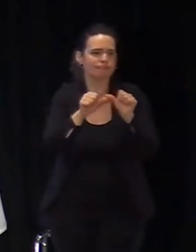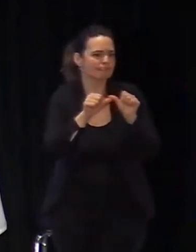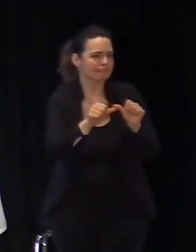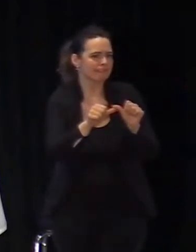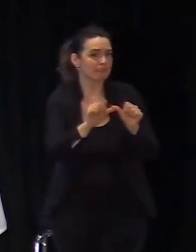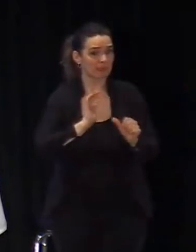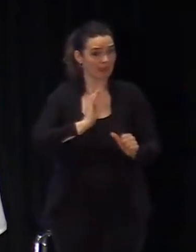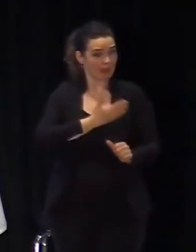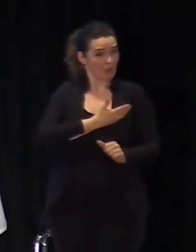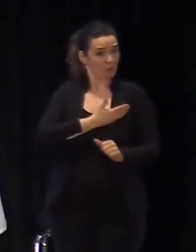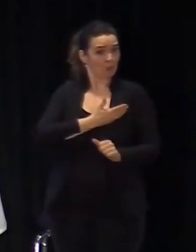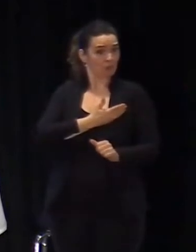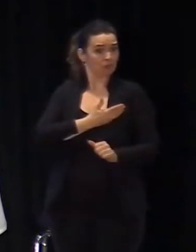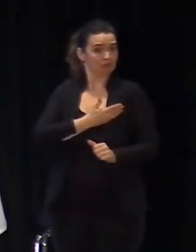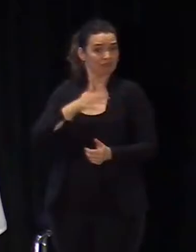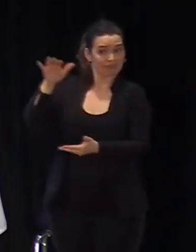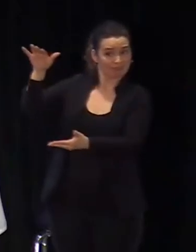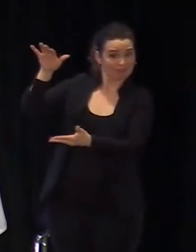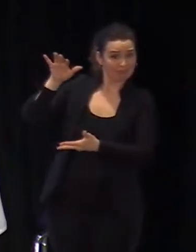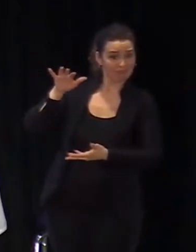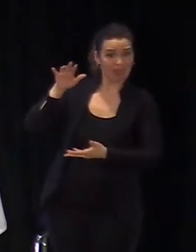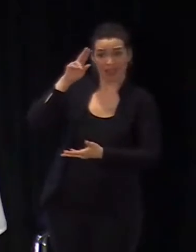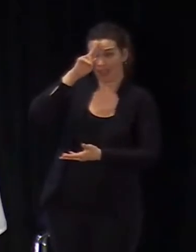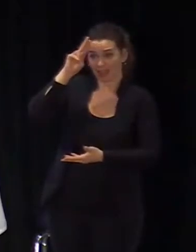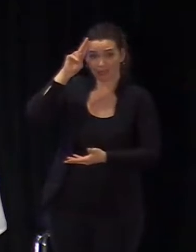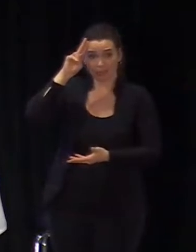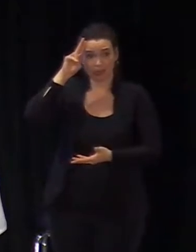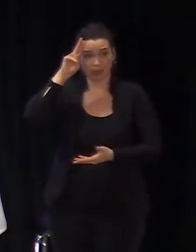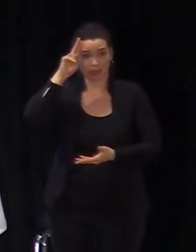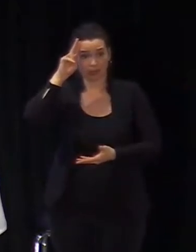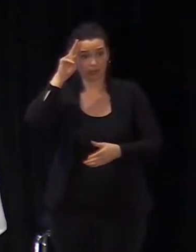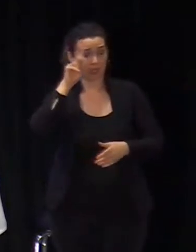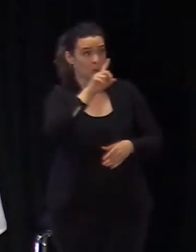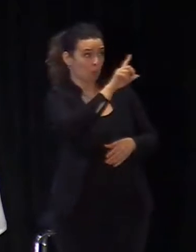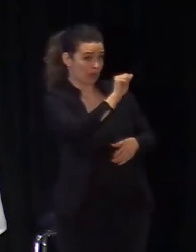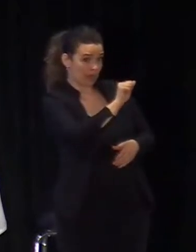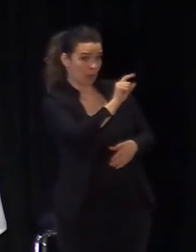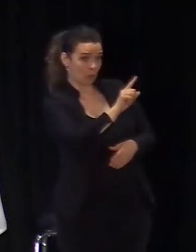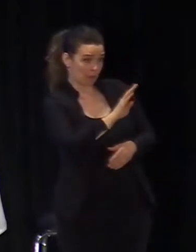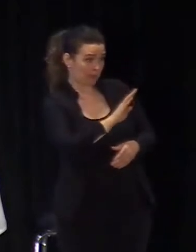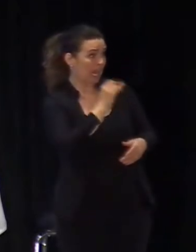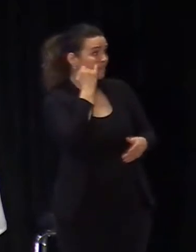at capacity with participation. So that supply is going to now get redirected here.